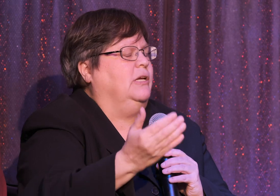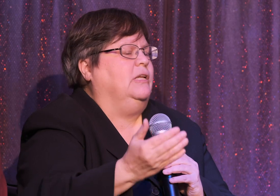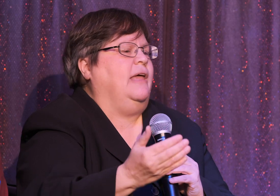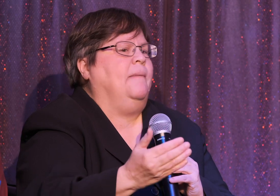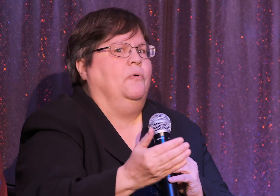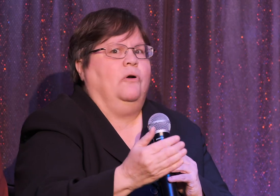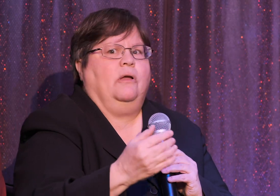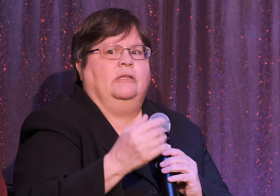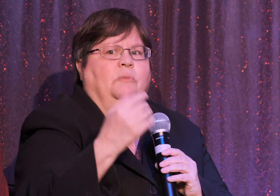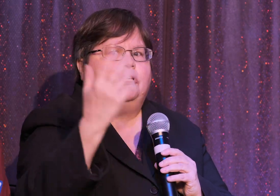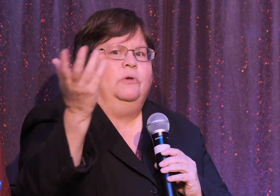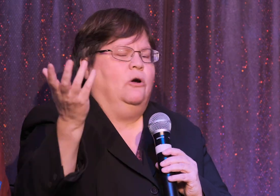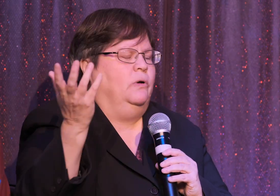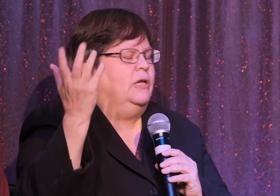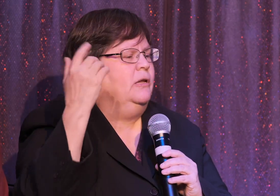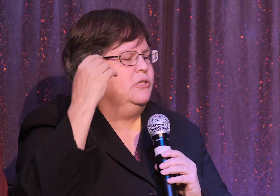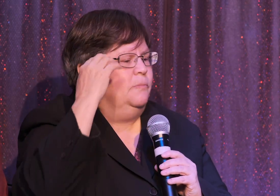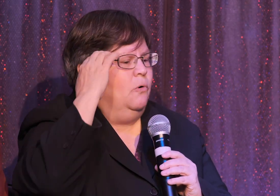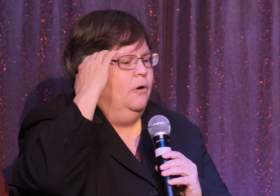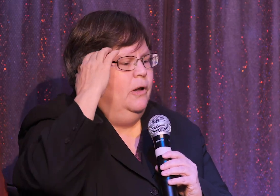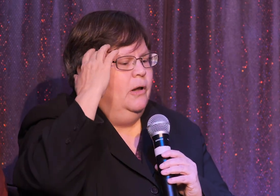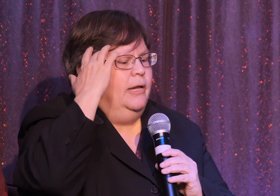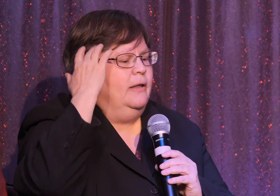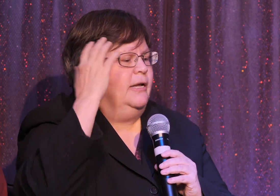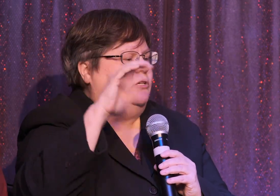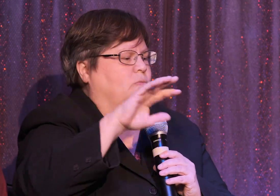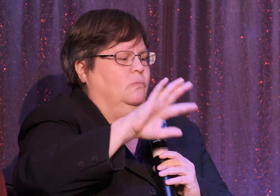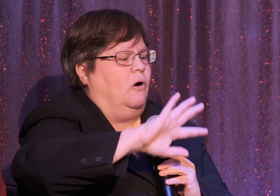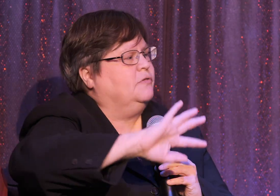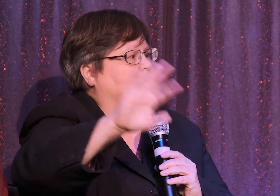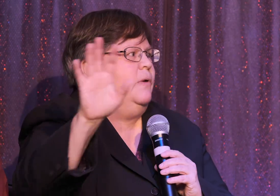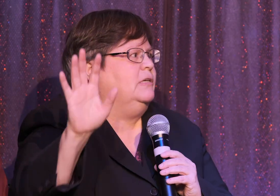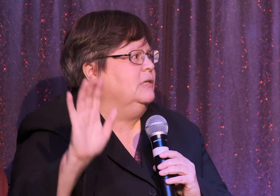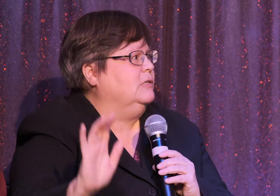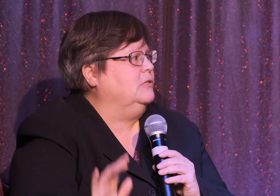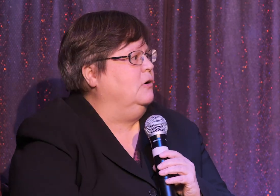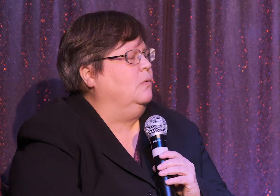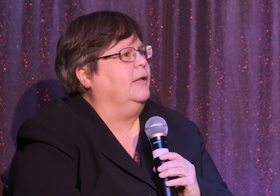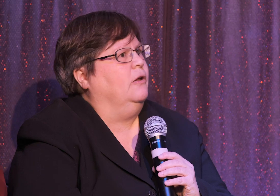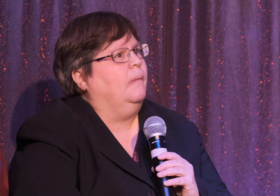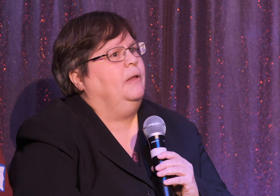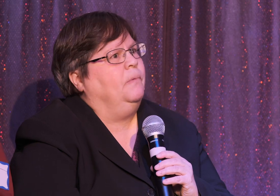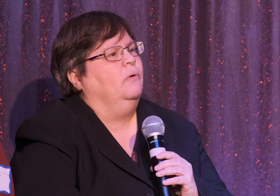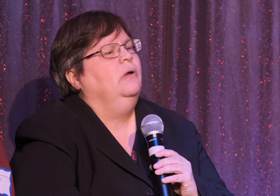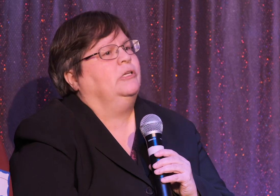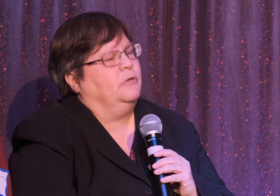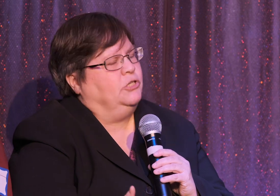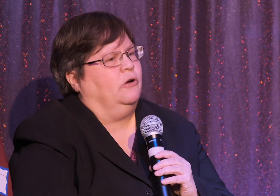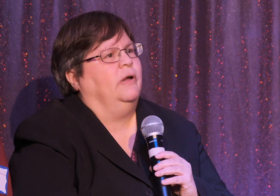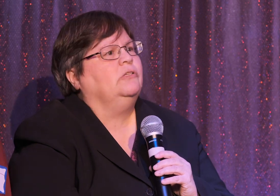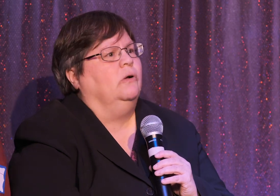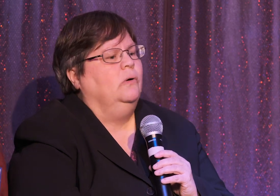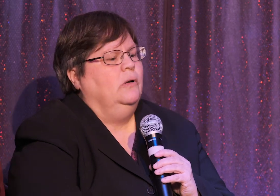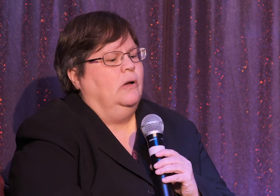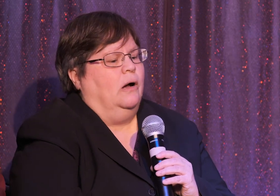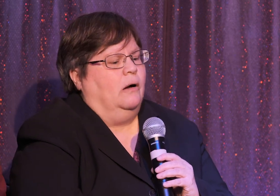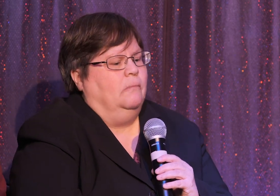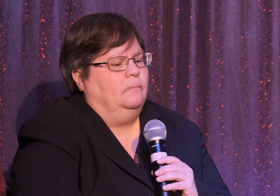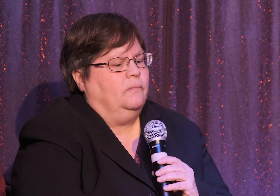happened. And once I did that book, especially with Owen Keenan's support, he and I just were off to the races. You know, like there are people, especially Chuck